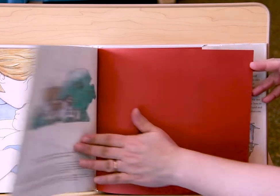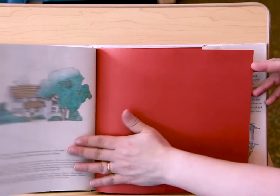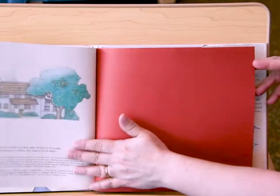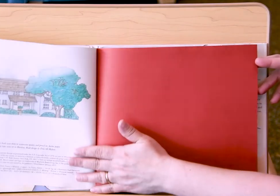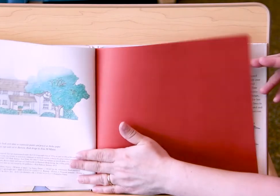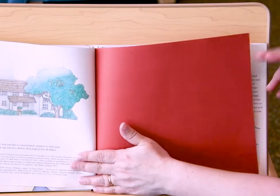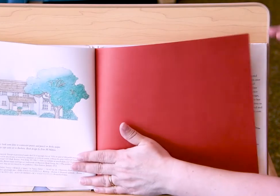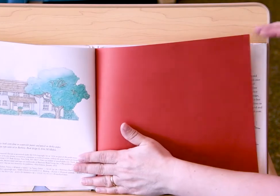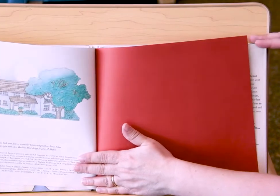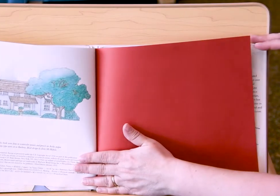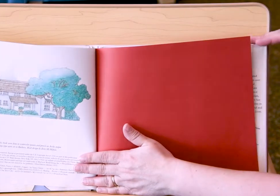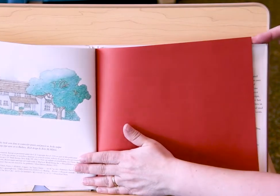The end.